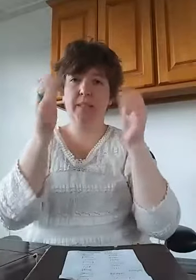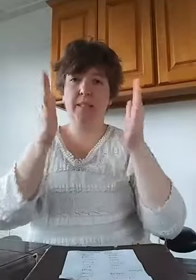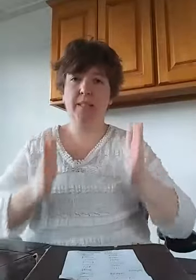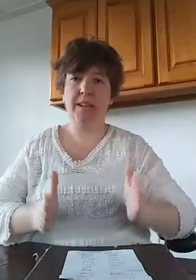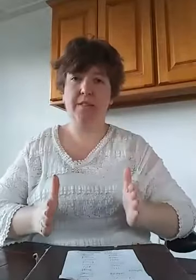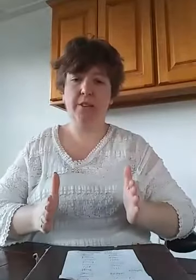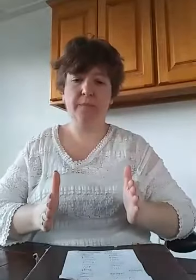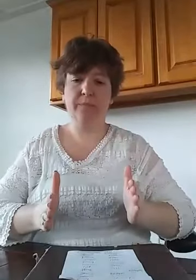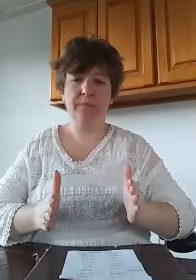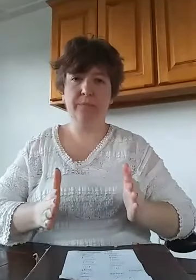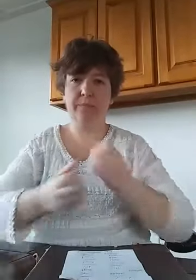Savior.